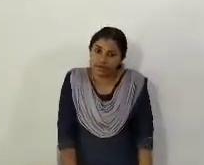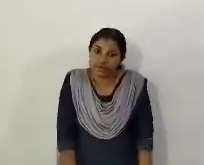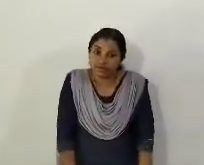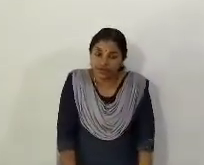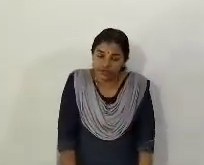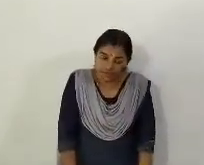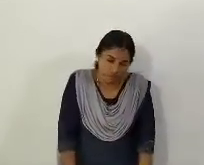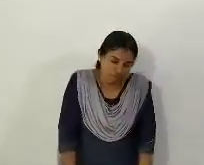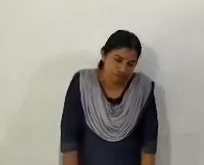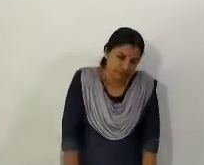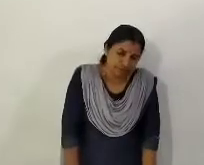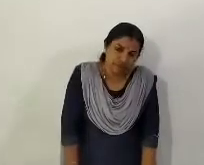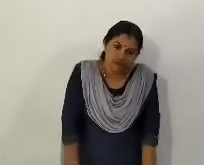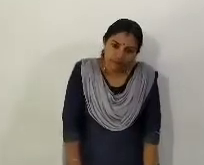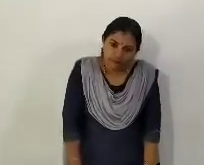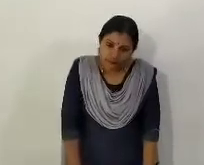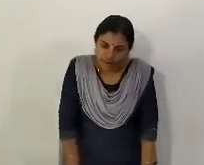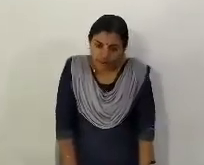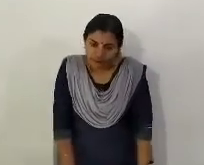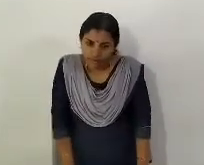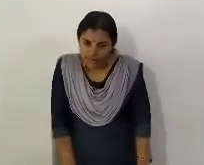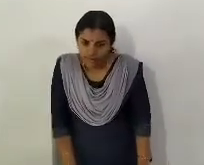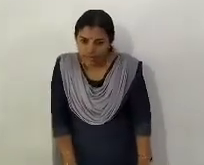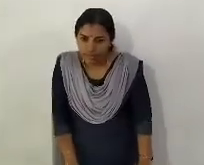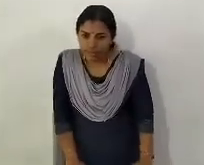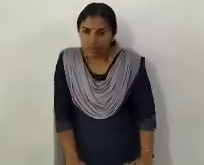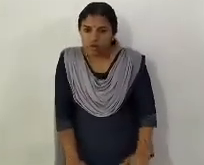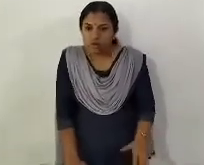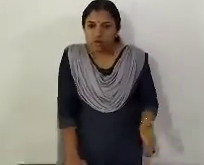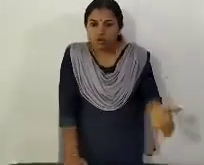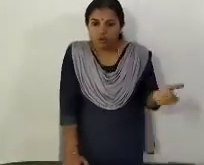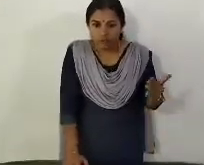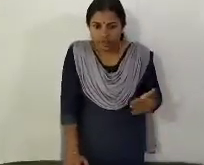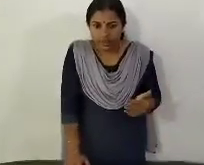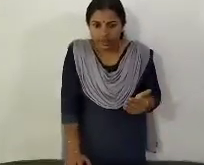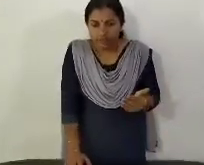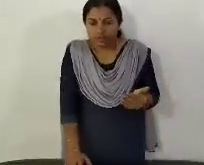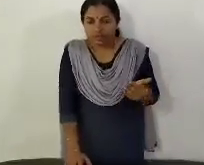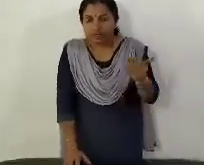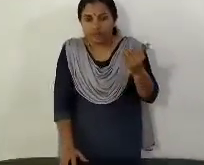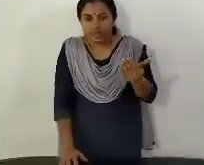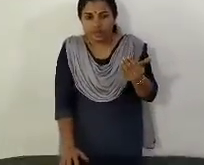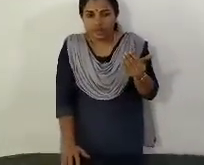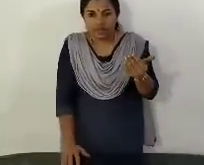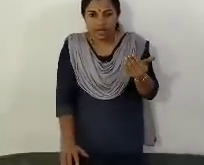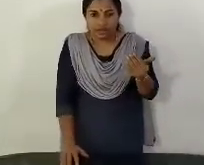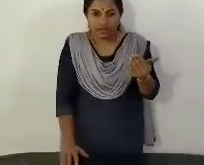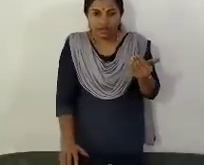image editing software. Okay, and for the vector images,